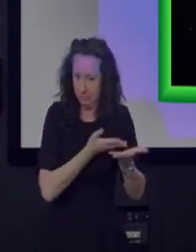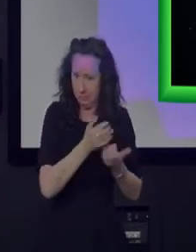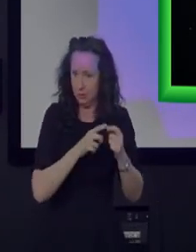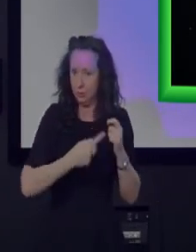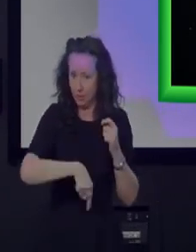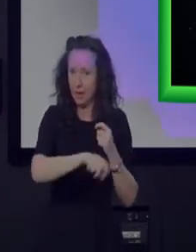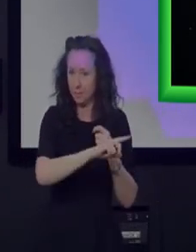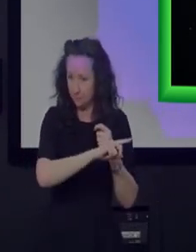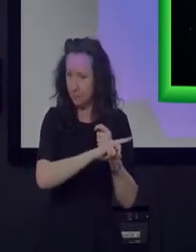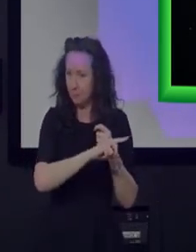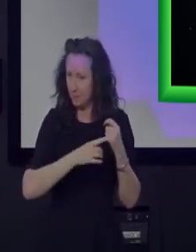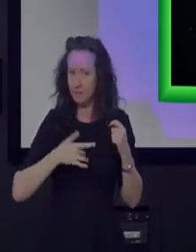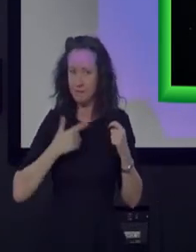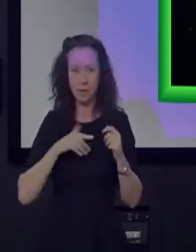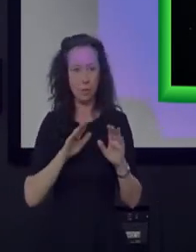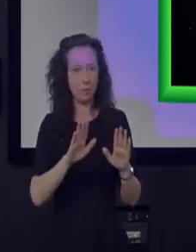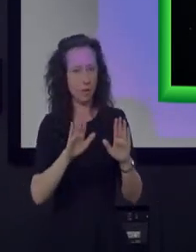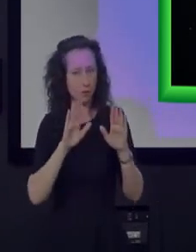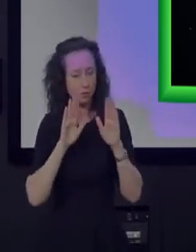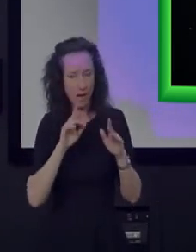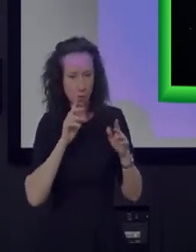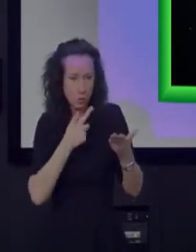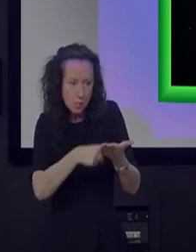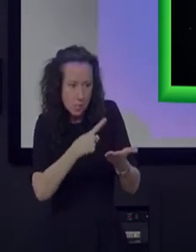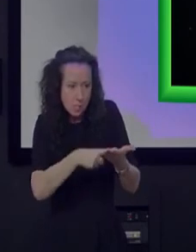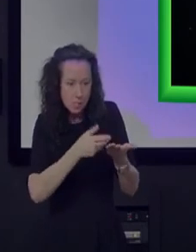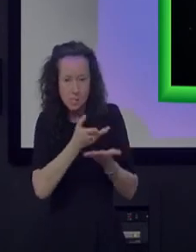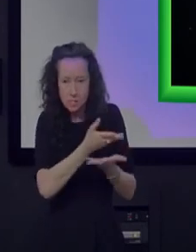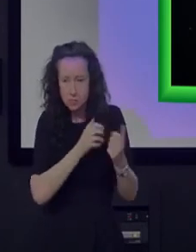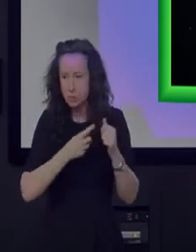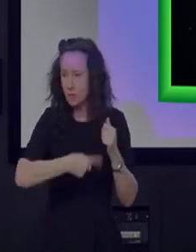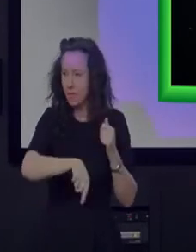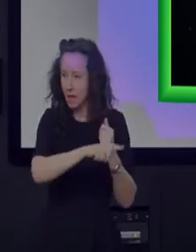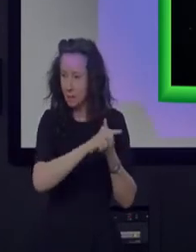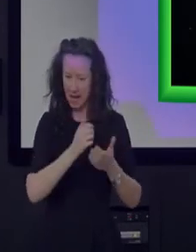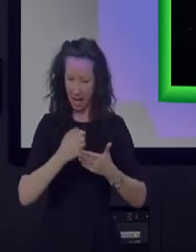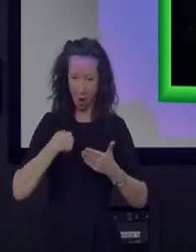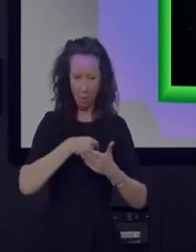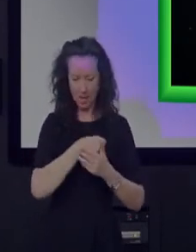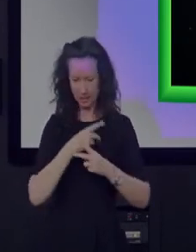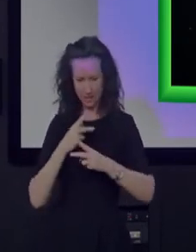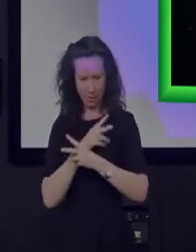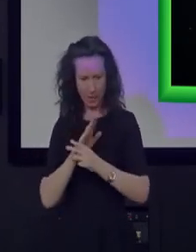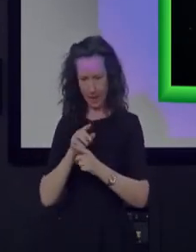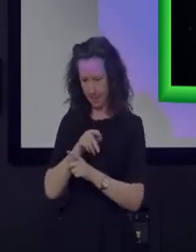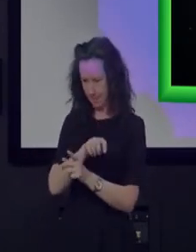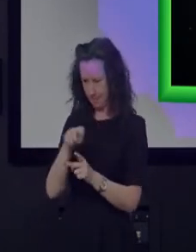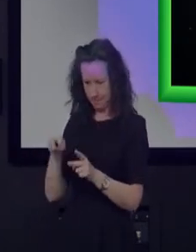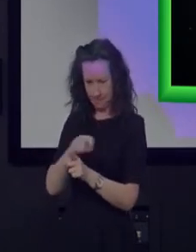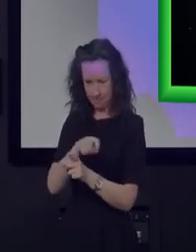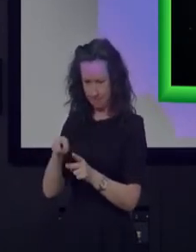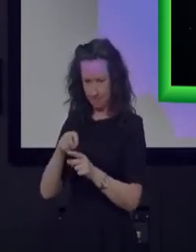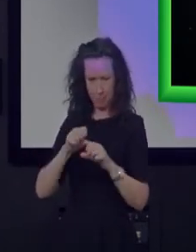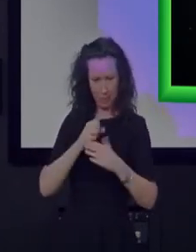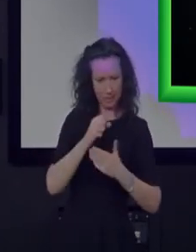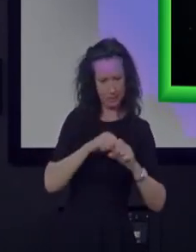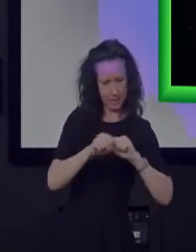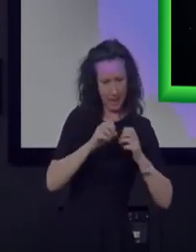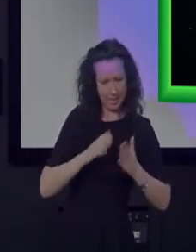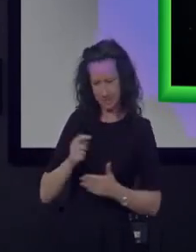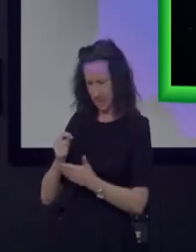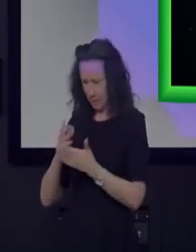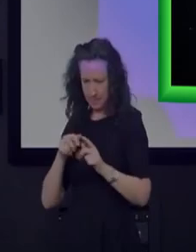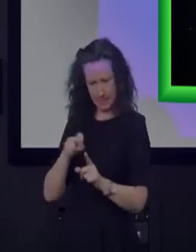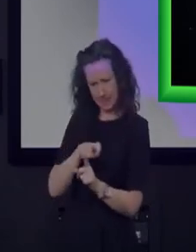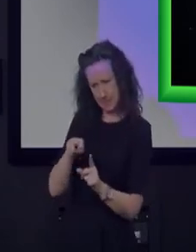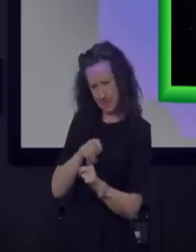be a really great thing to share in helping us sort of walk the line between scientist and therapist.